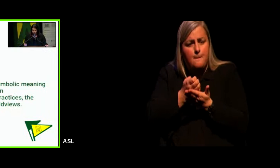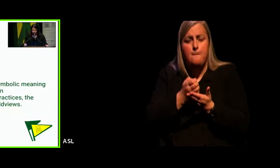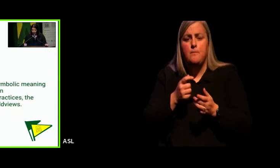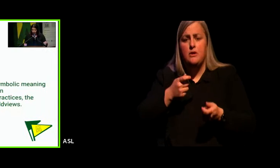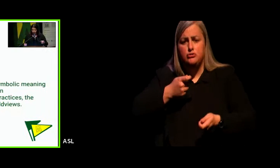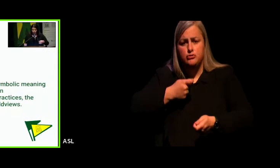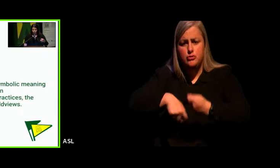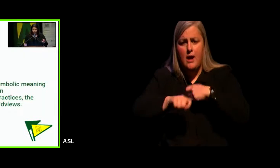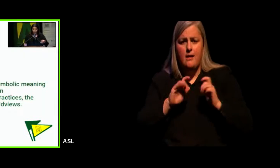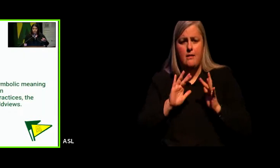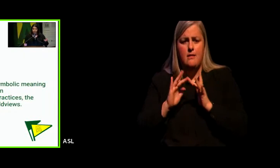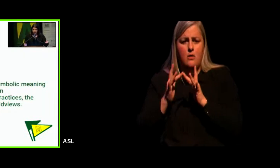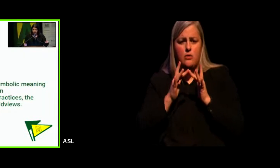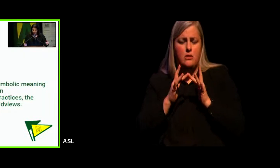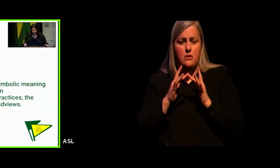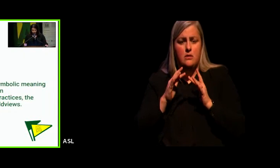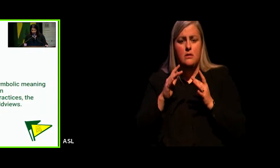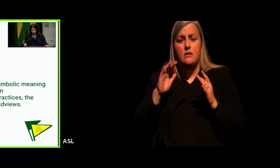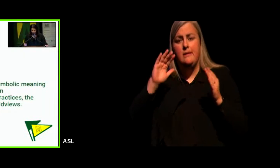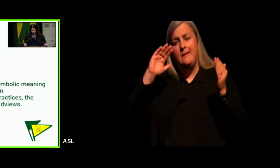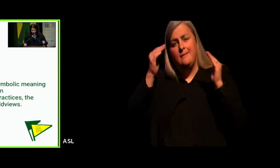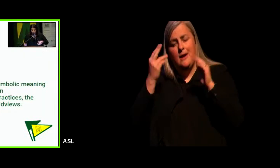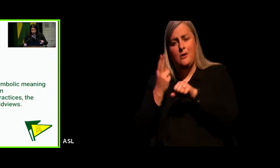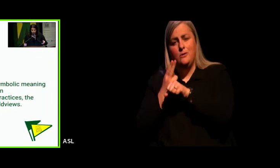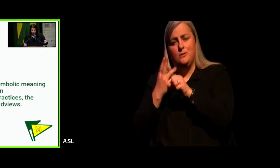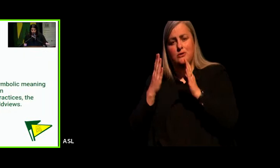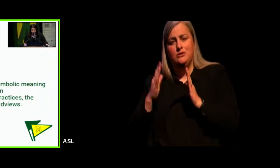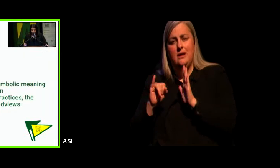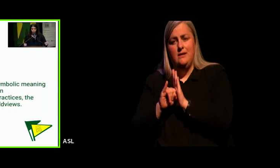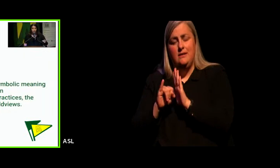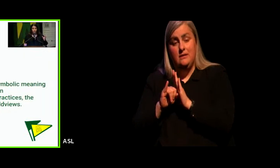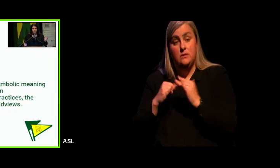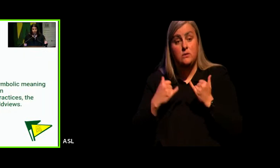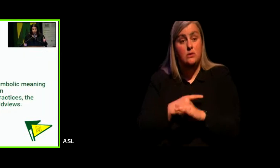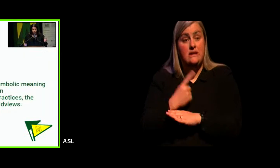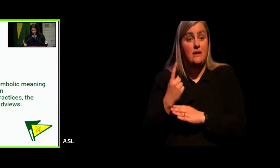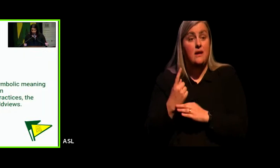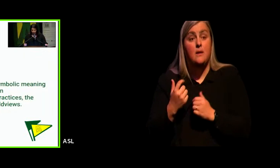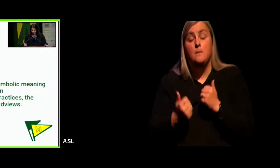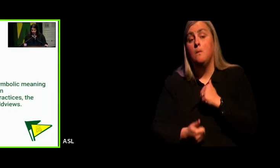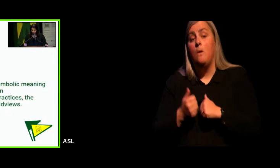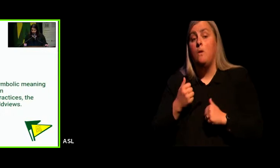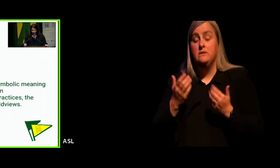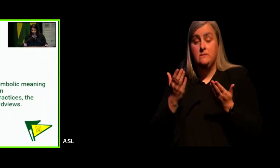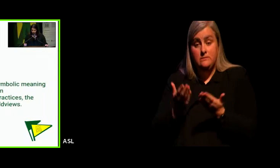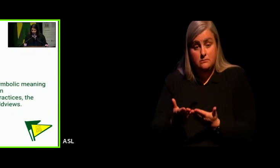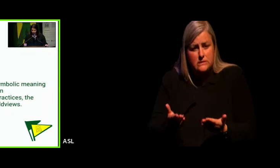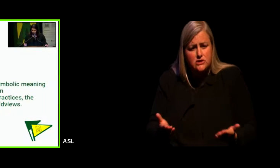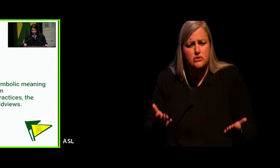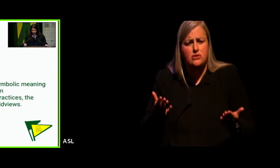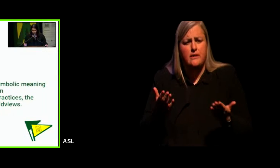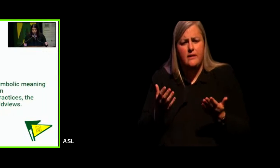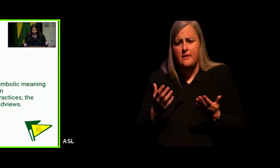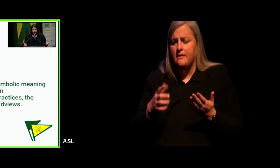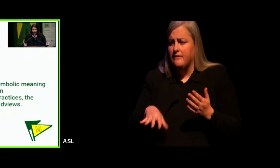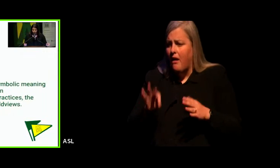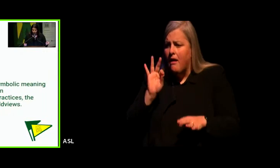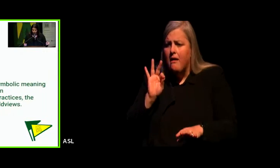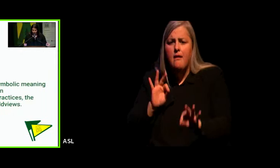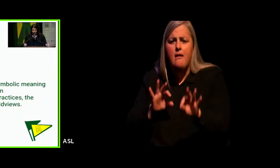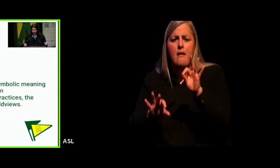networks than the user's identity. So in the present case, much of the material culture that we find on